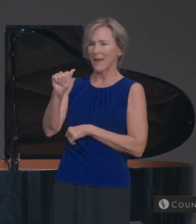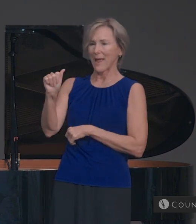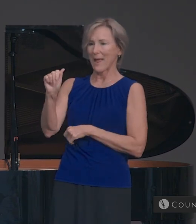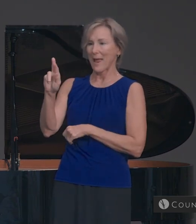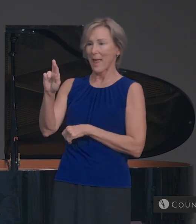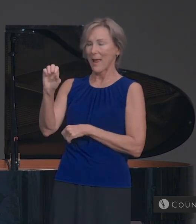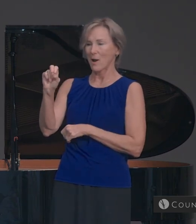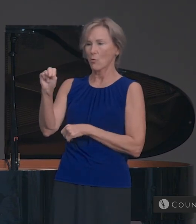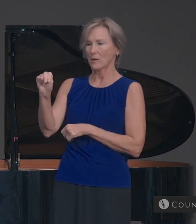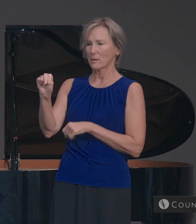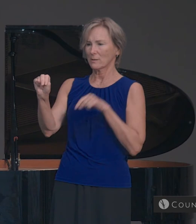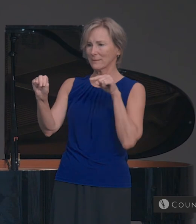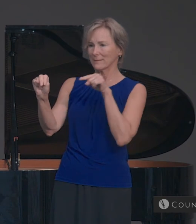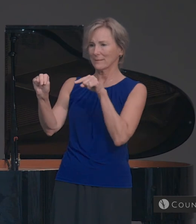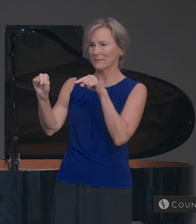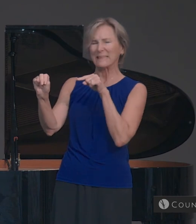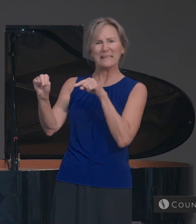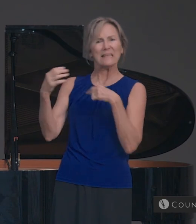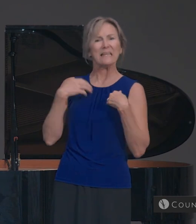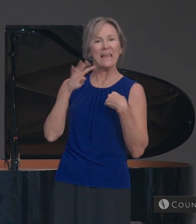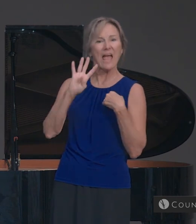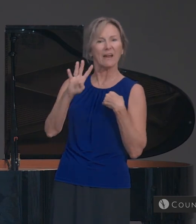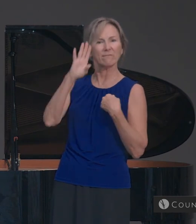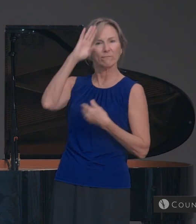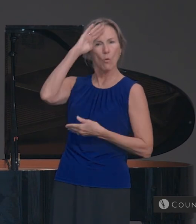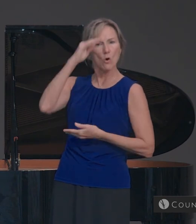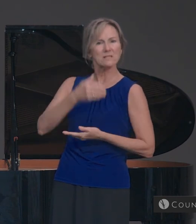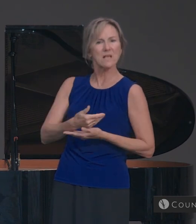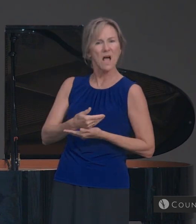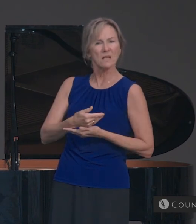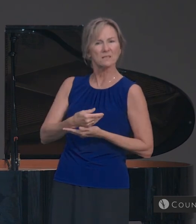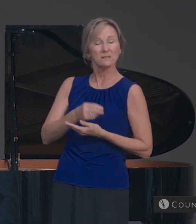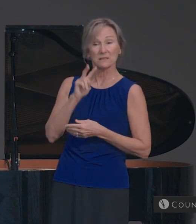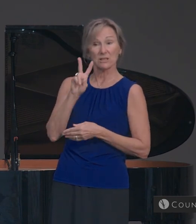He had some sons. He had four sons.